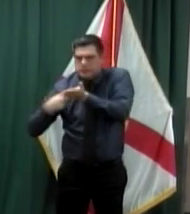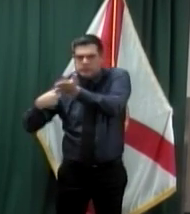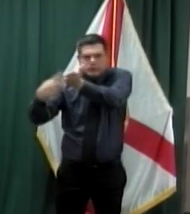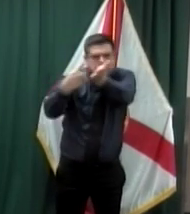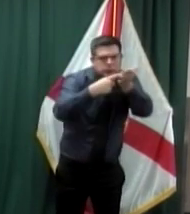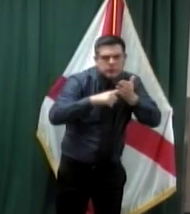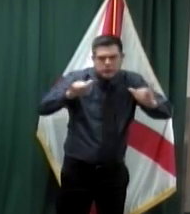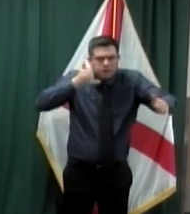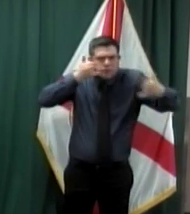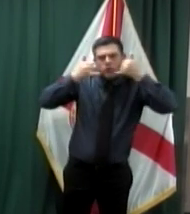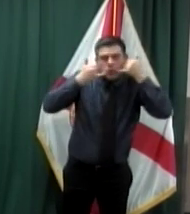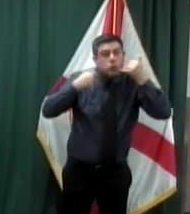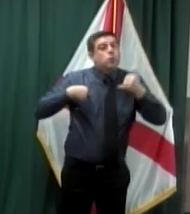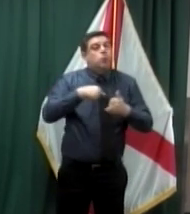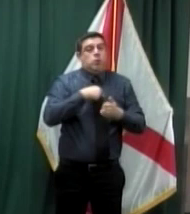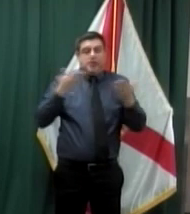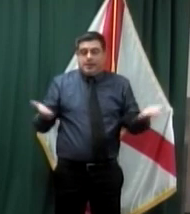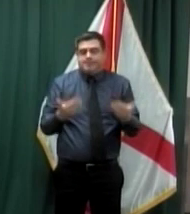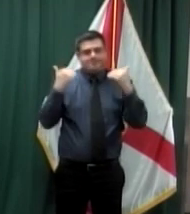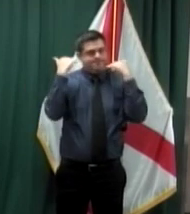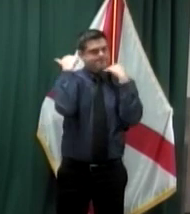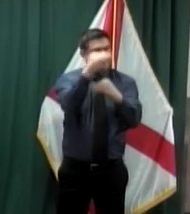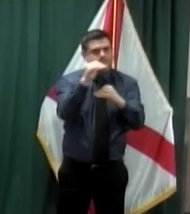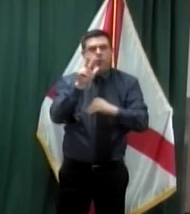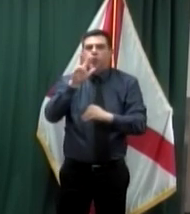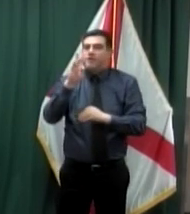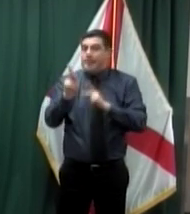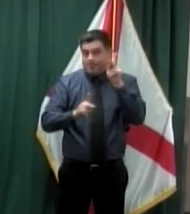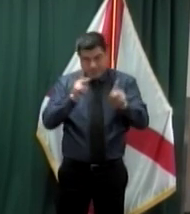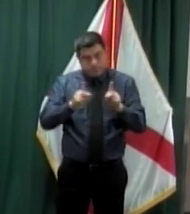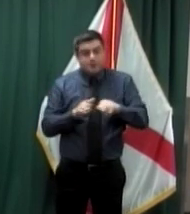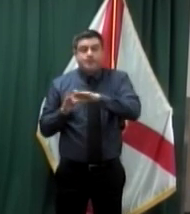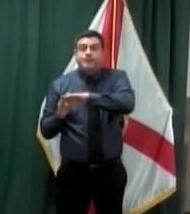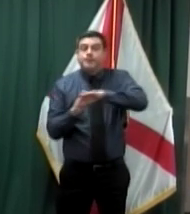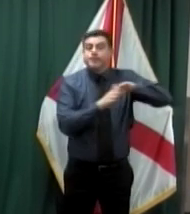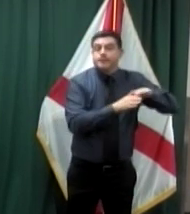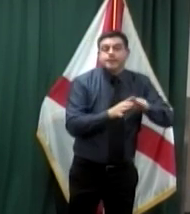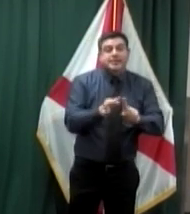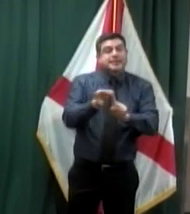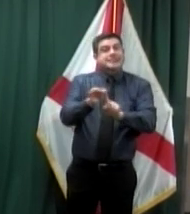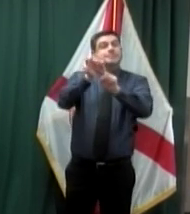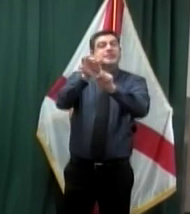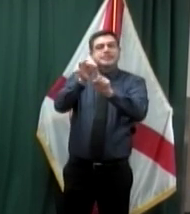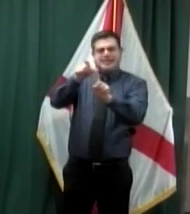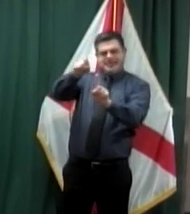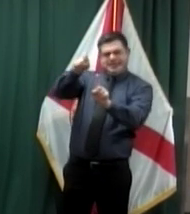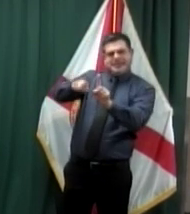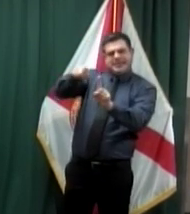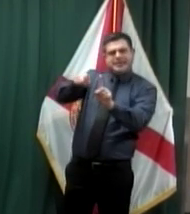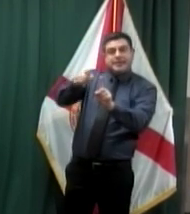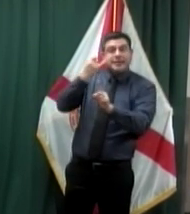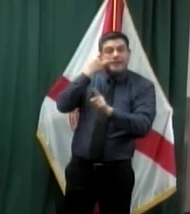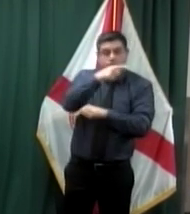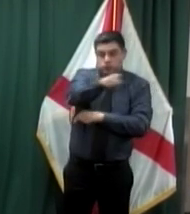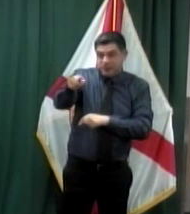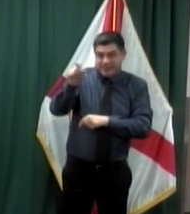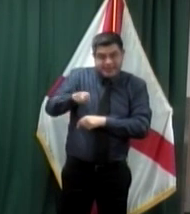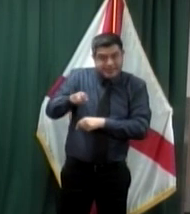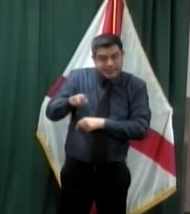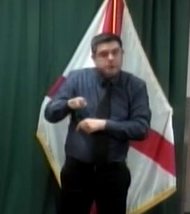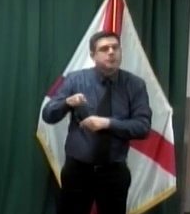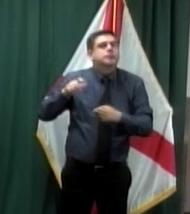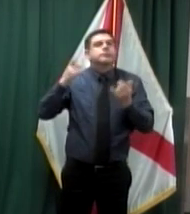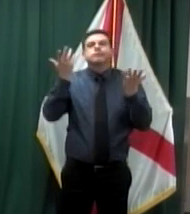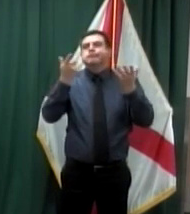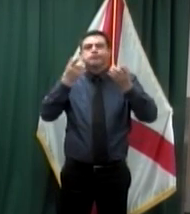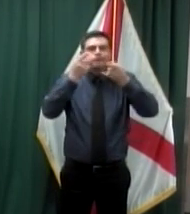COVID-19. Special needs is going to be different this year. We want to encourage, of course, anyone that is special needs, so anyone that is on oxygen,